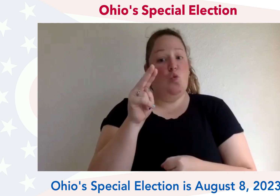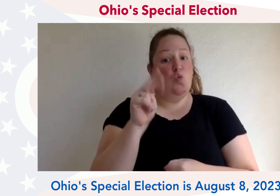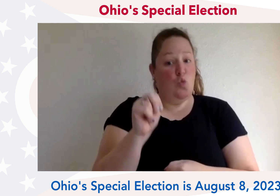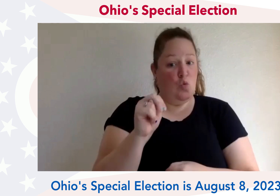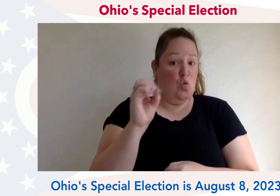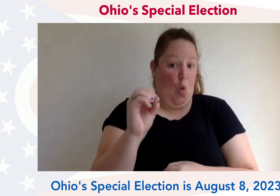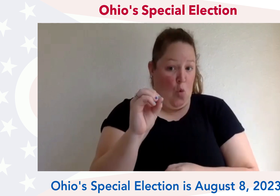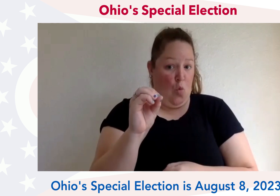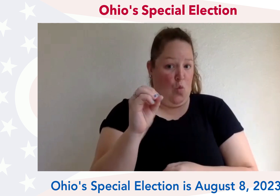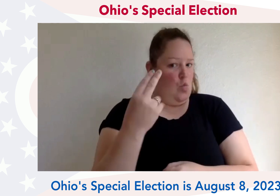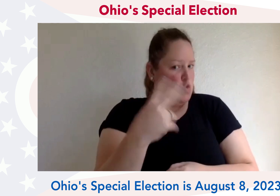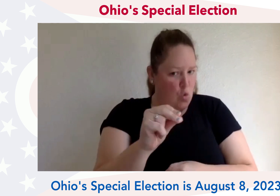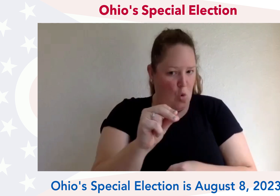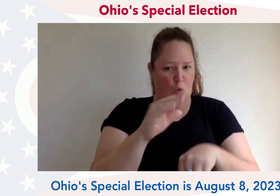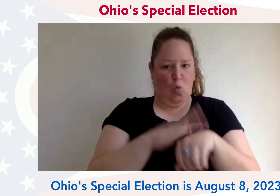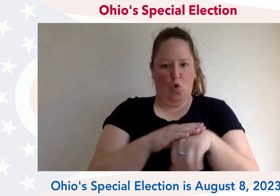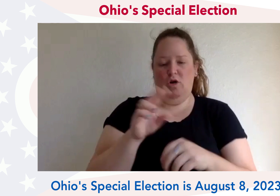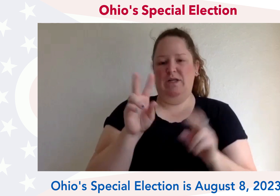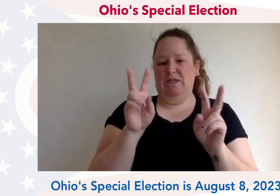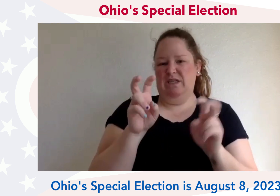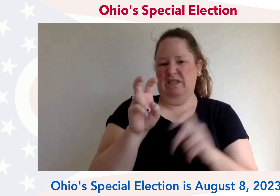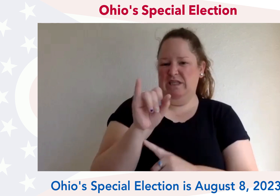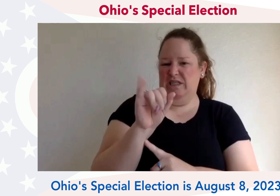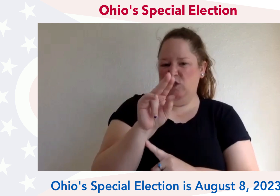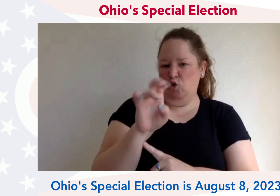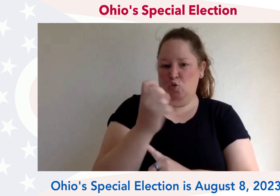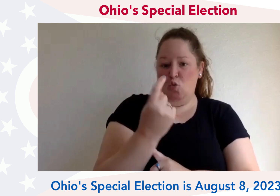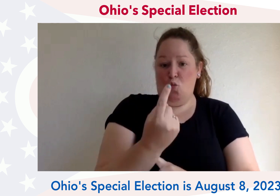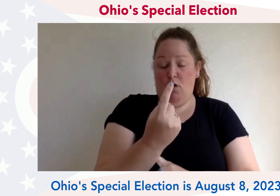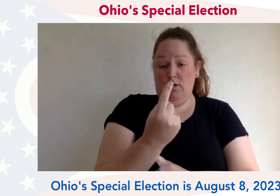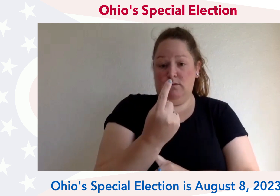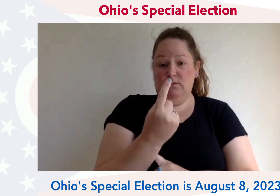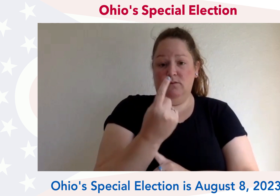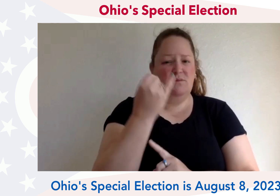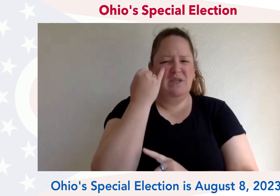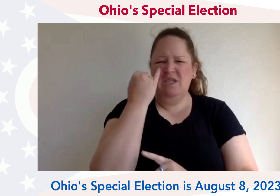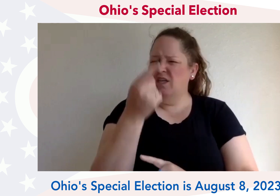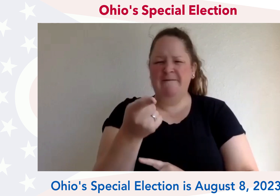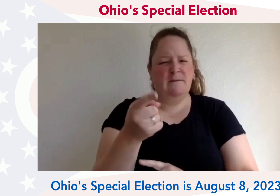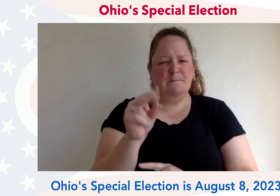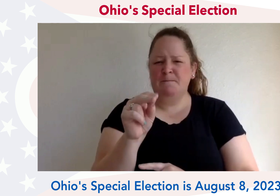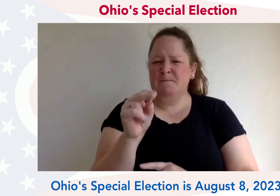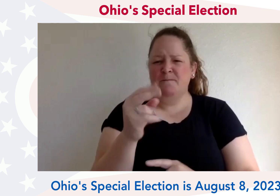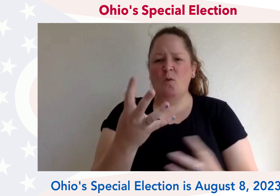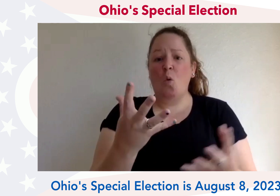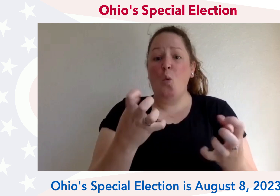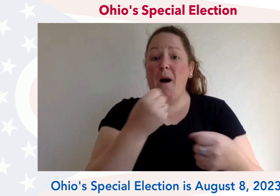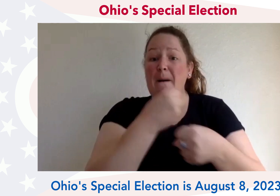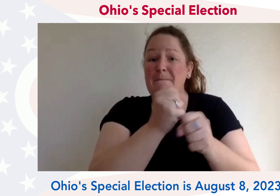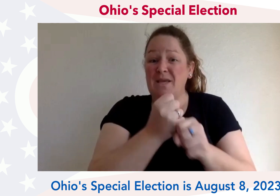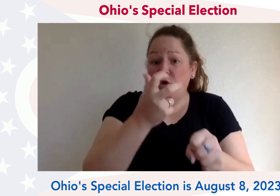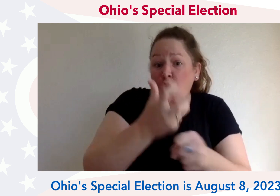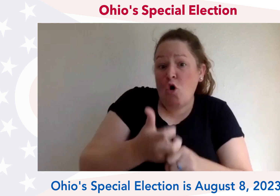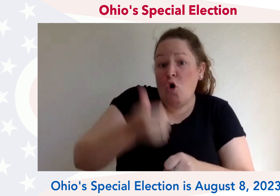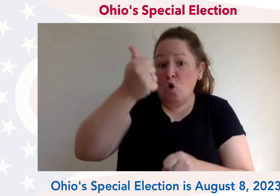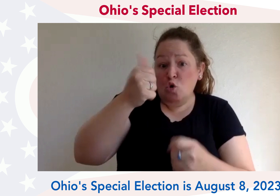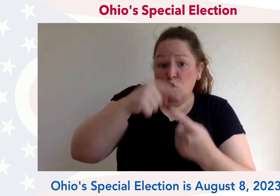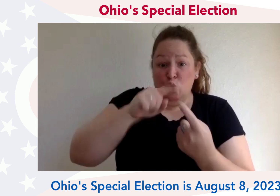at 44 counties voting in support of a law change, you need to vote no on Issue 1.